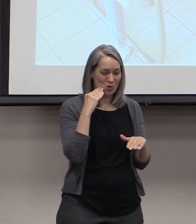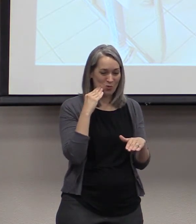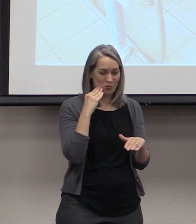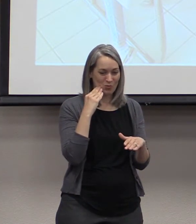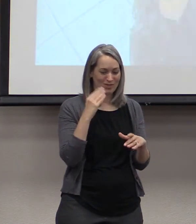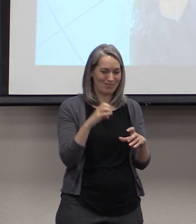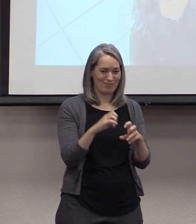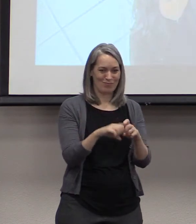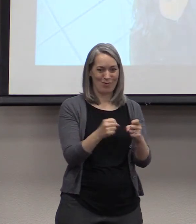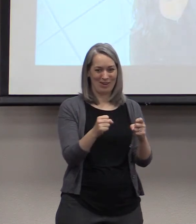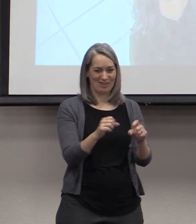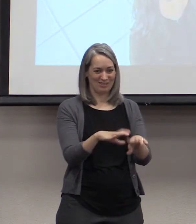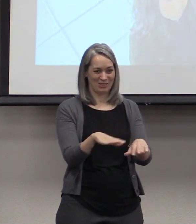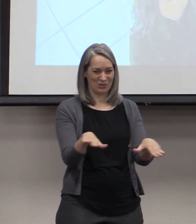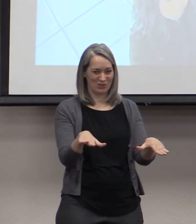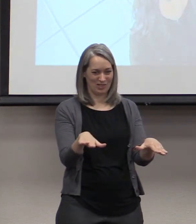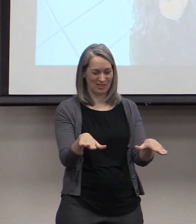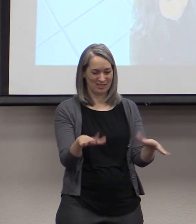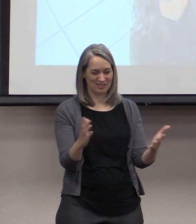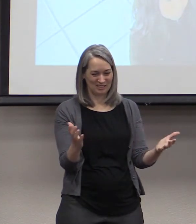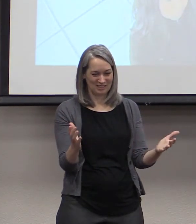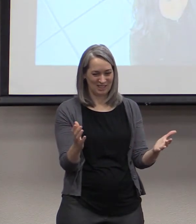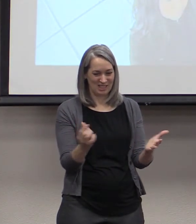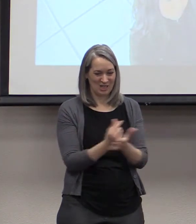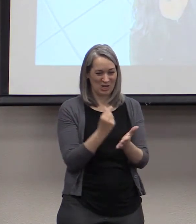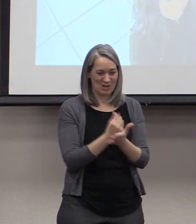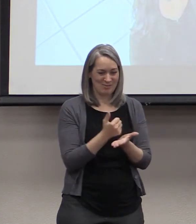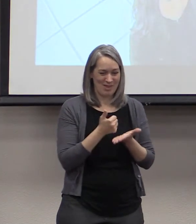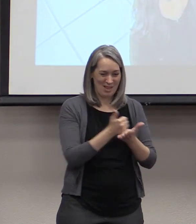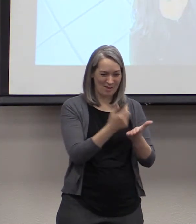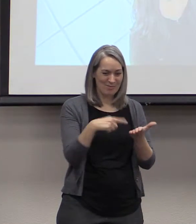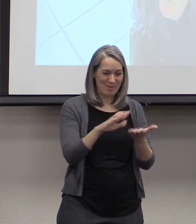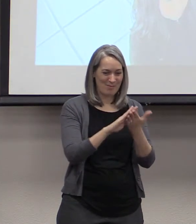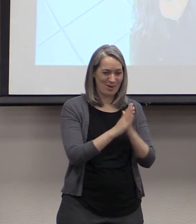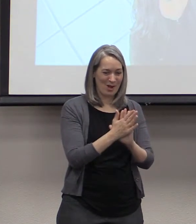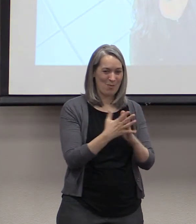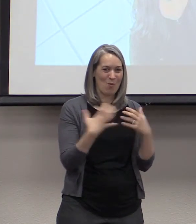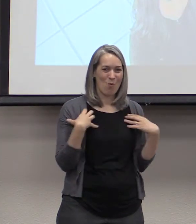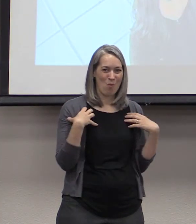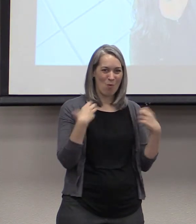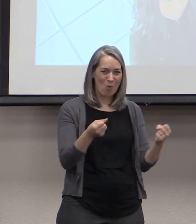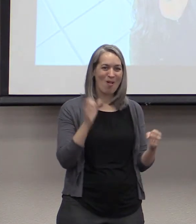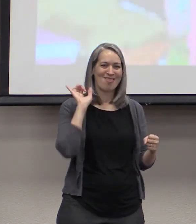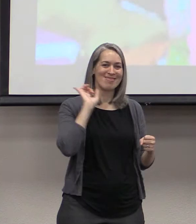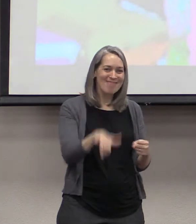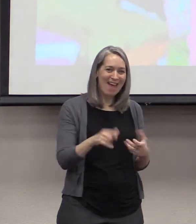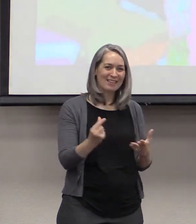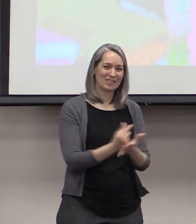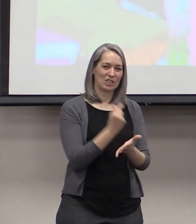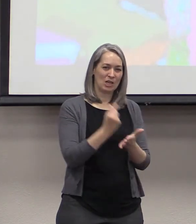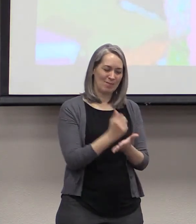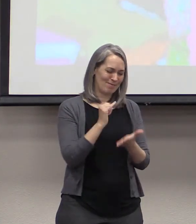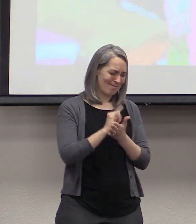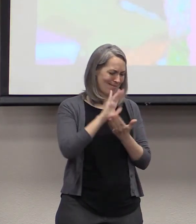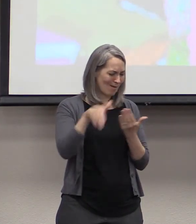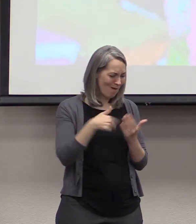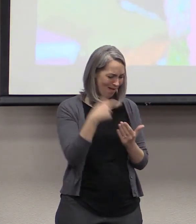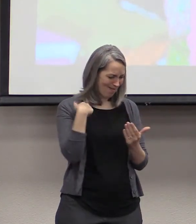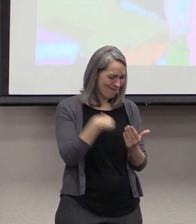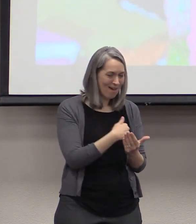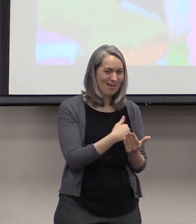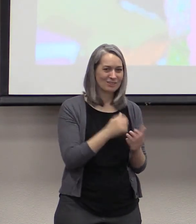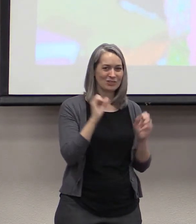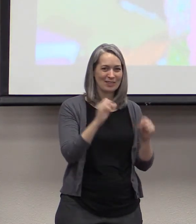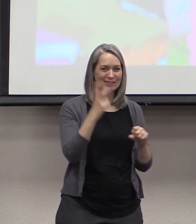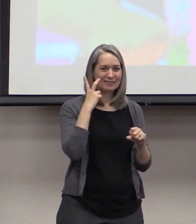these broken children, and made them whole. That's the gospel. That's all of us. And you